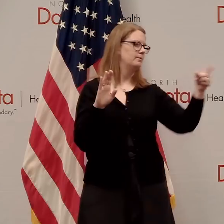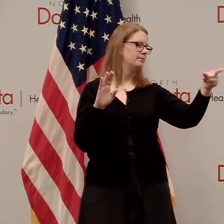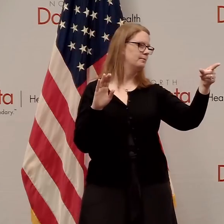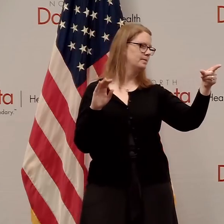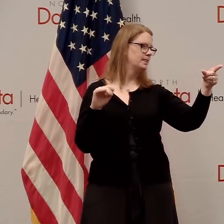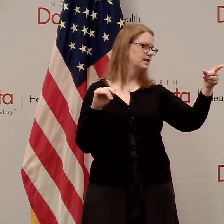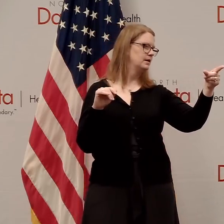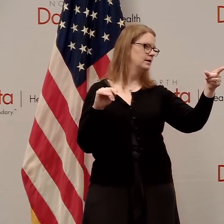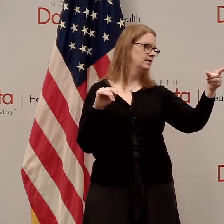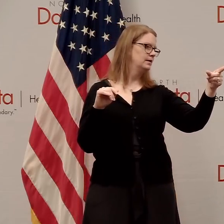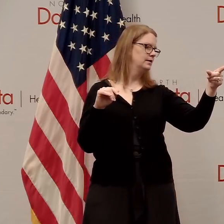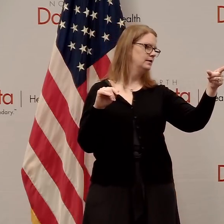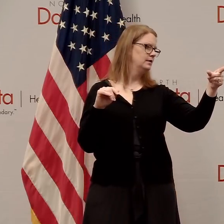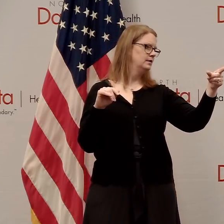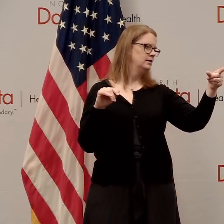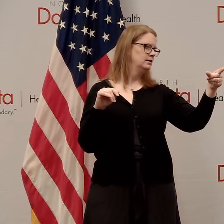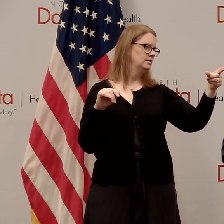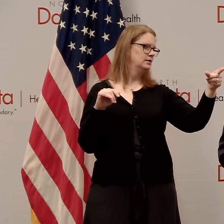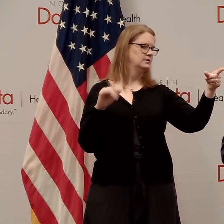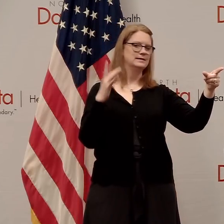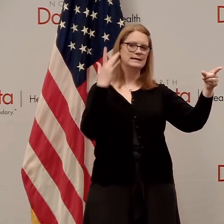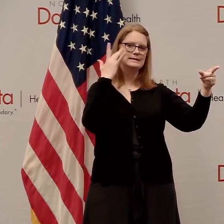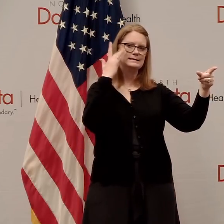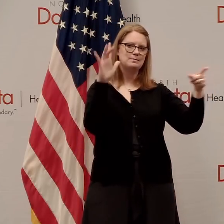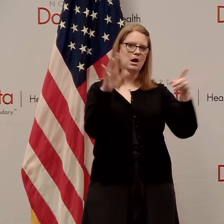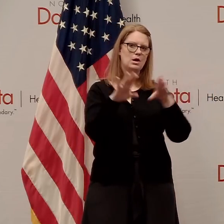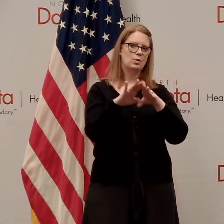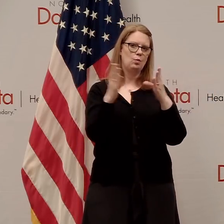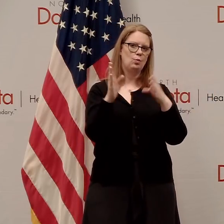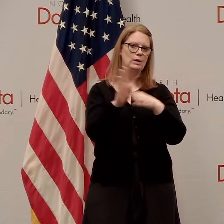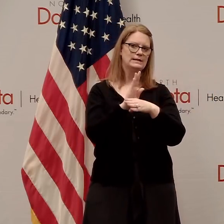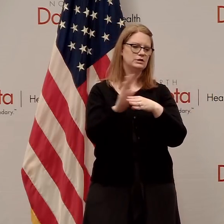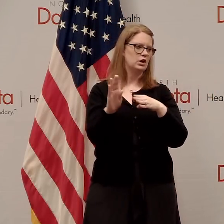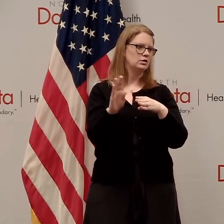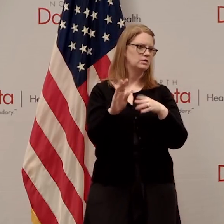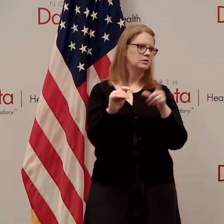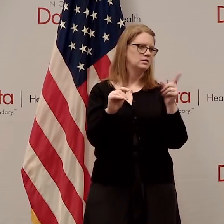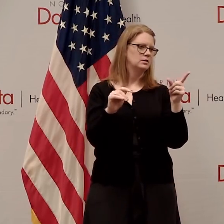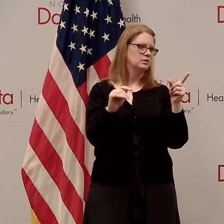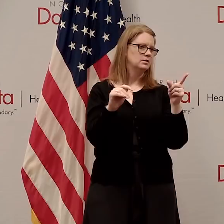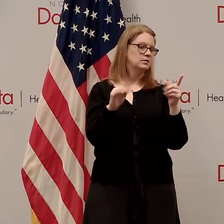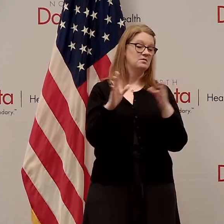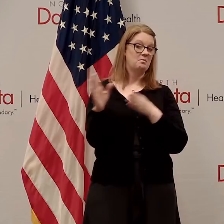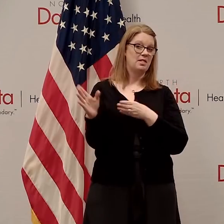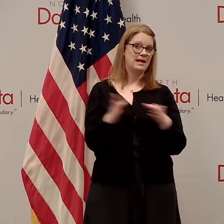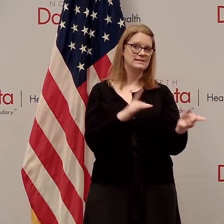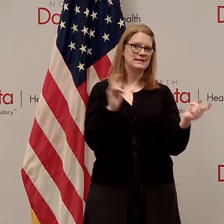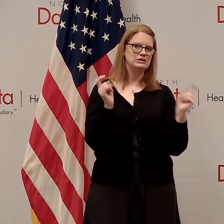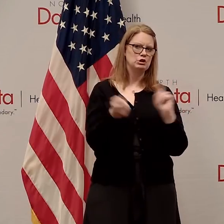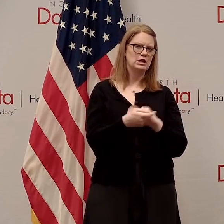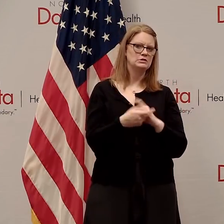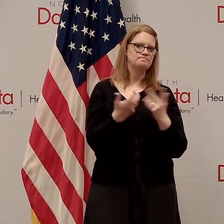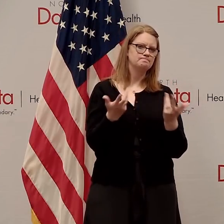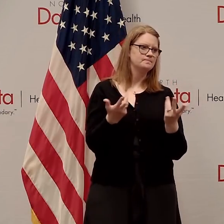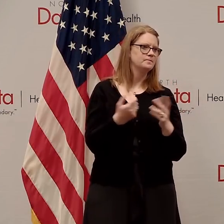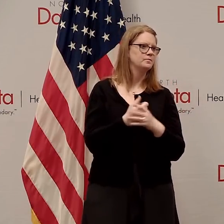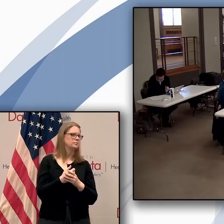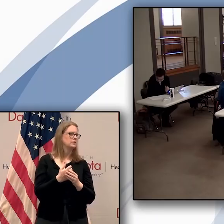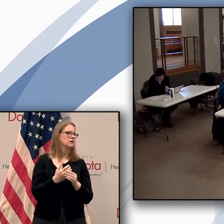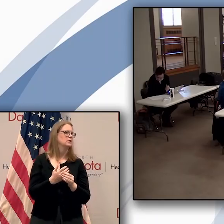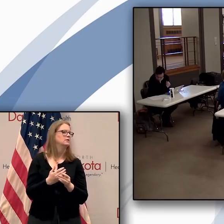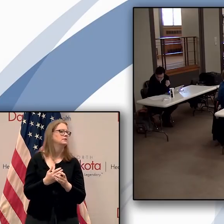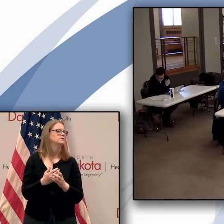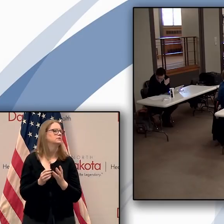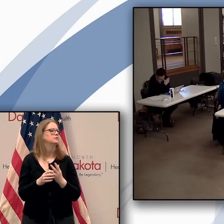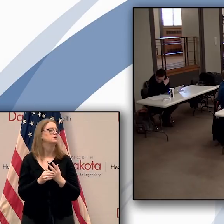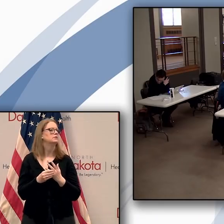Governor, in reference to the smart restart, you said that plans can obviously change. What kind of ballpark thresholds